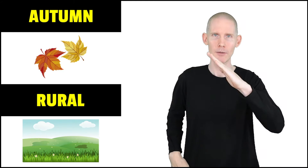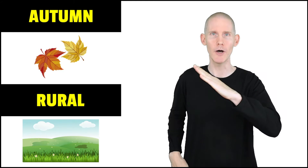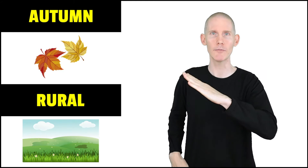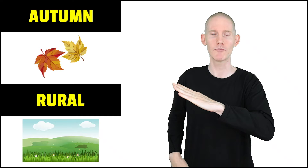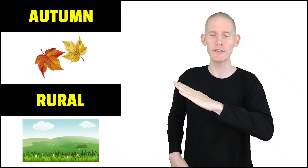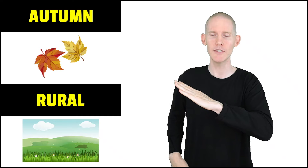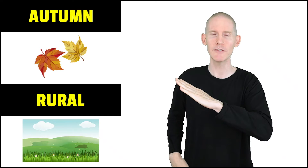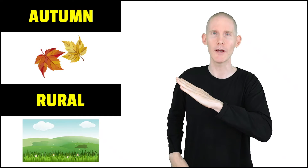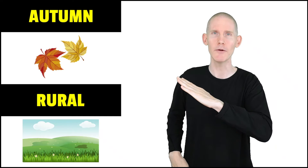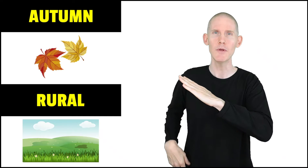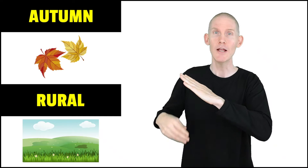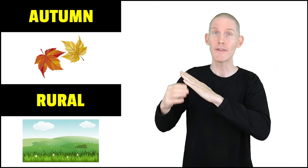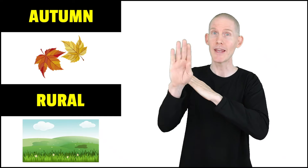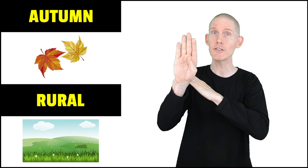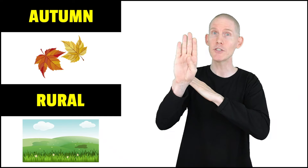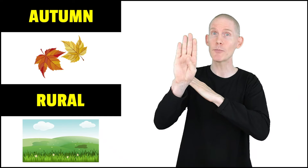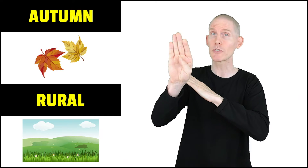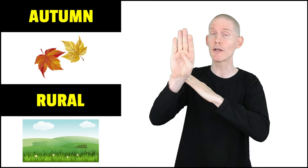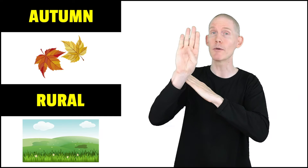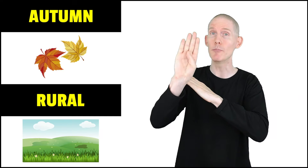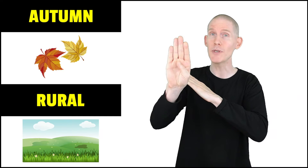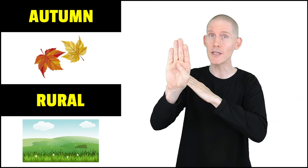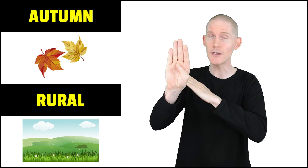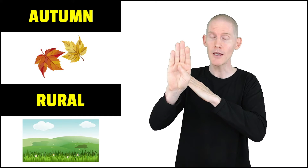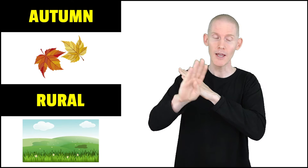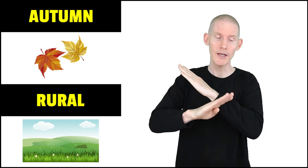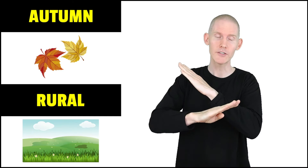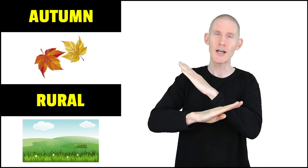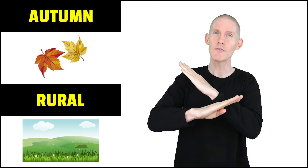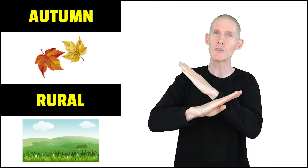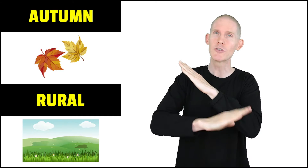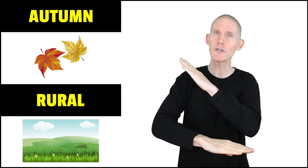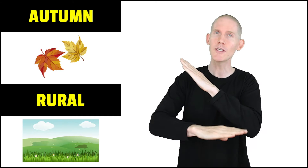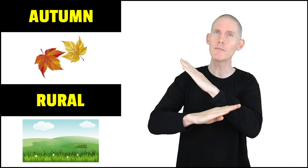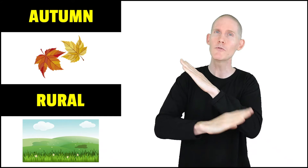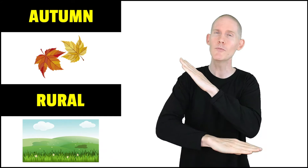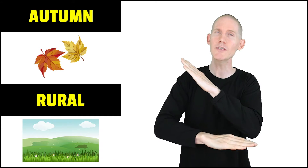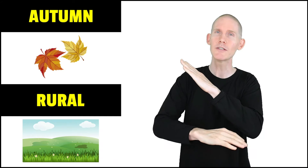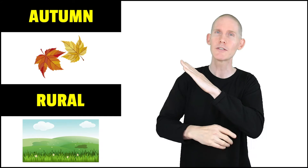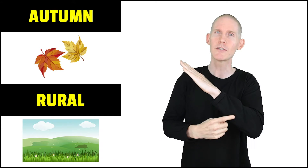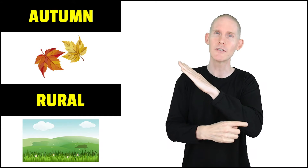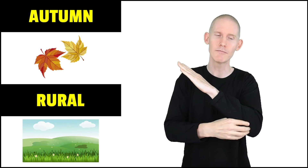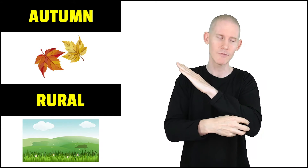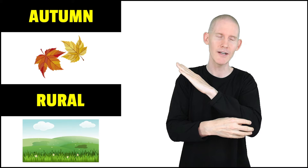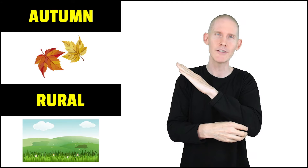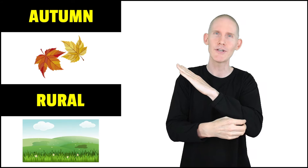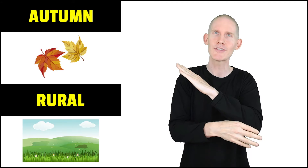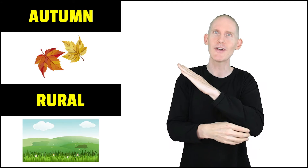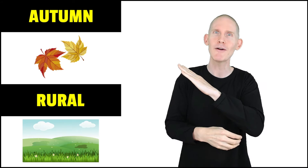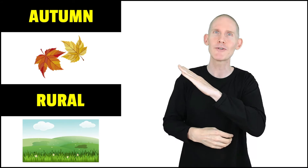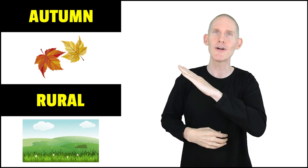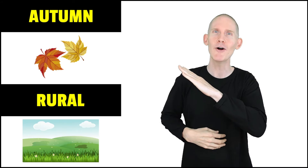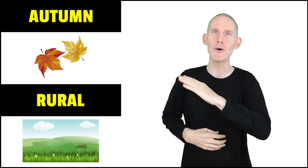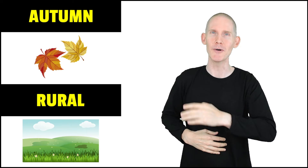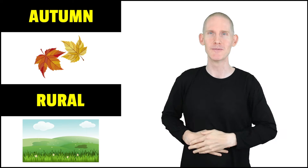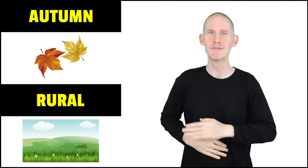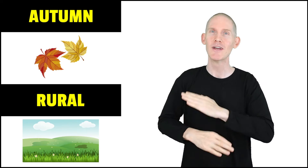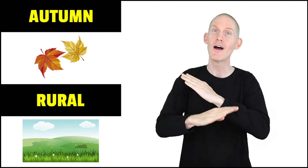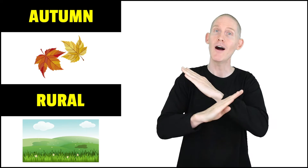palms facing down. The hand shape is the letter B, and it's kind of a jerky movement to kind of dust off your elbow.